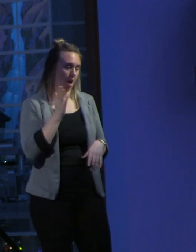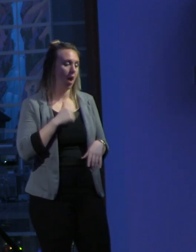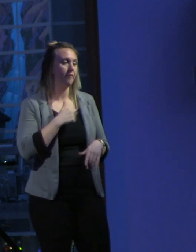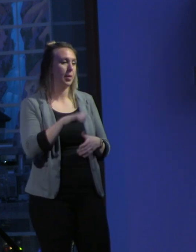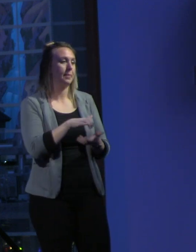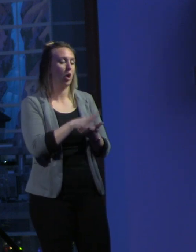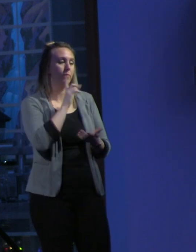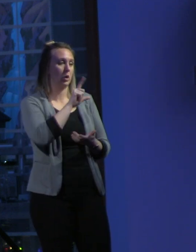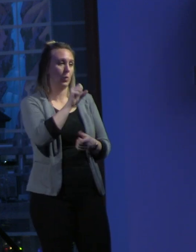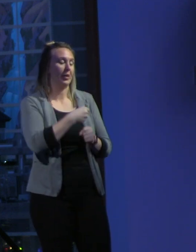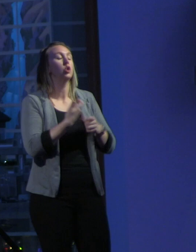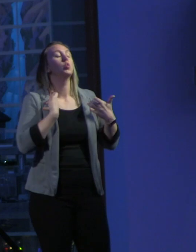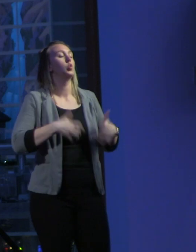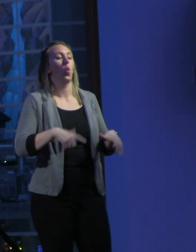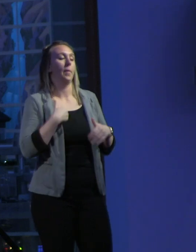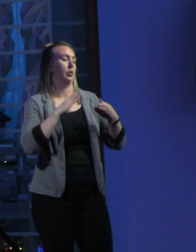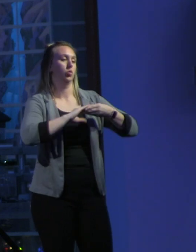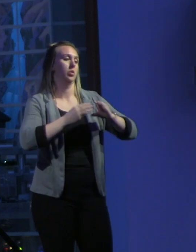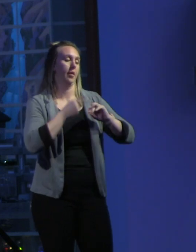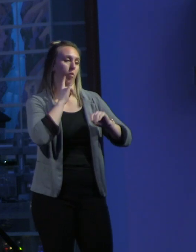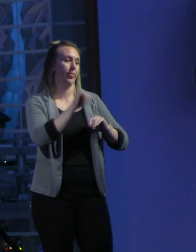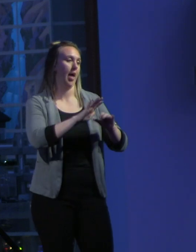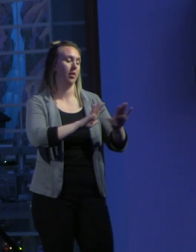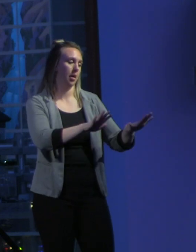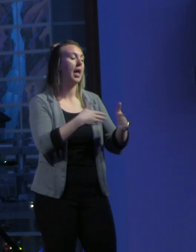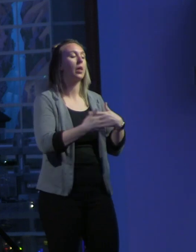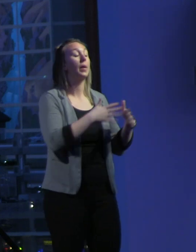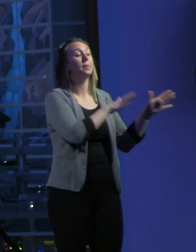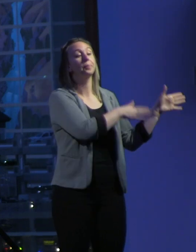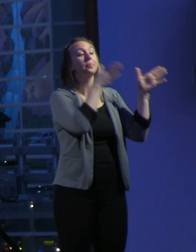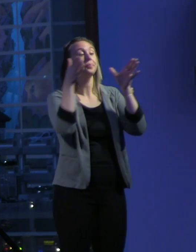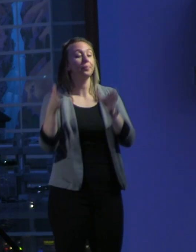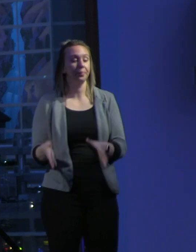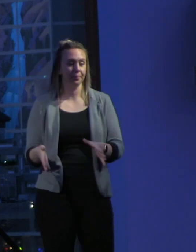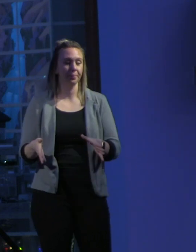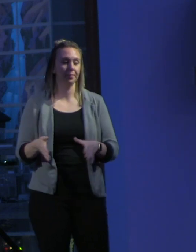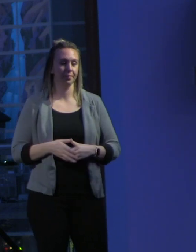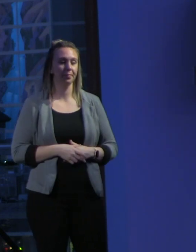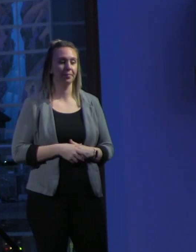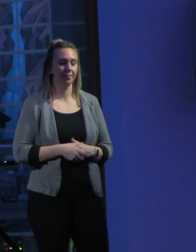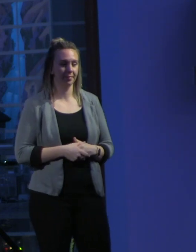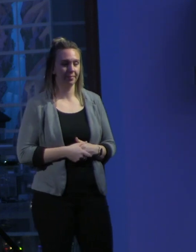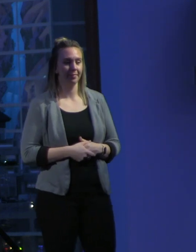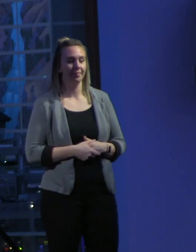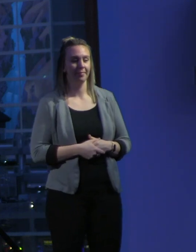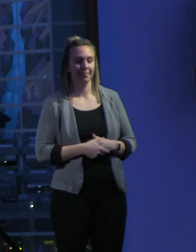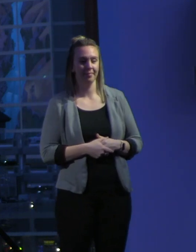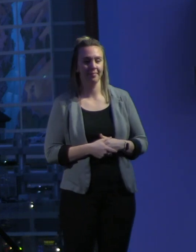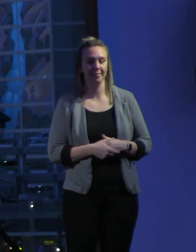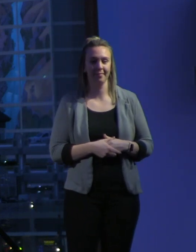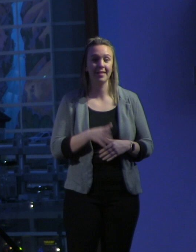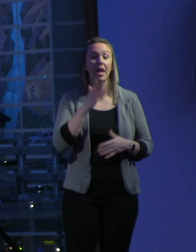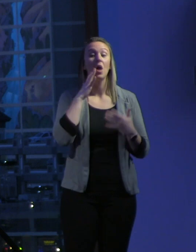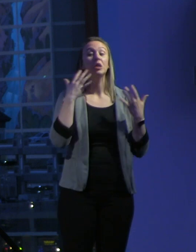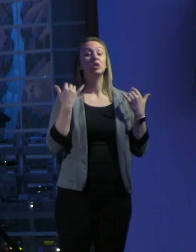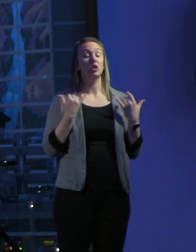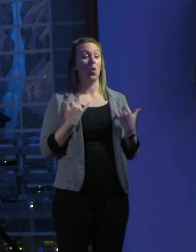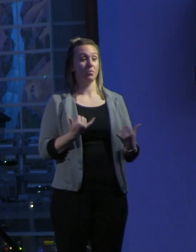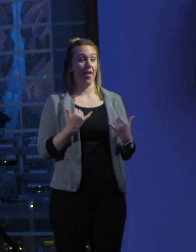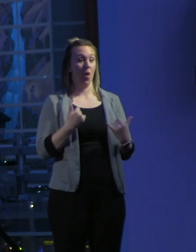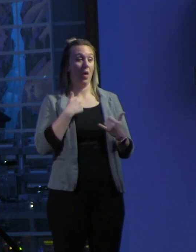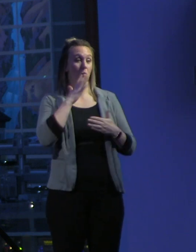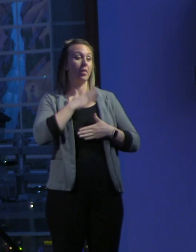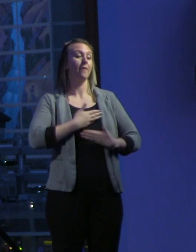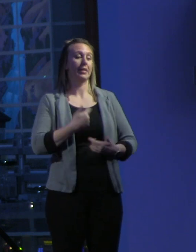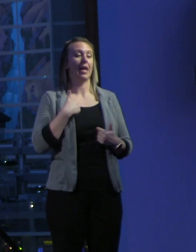stage for that. So, okay, now I'm gonna confess. I am a woo-woo, as my friend